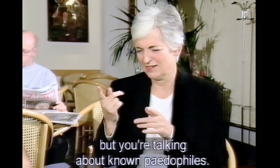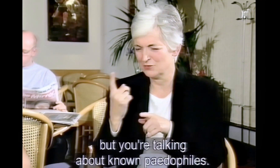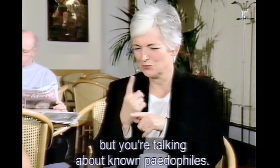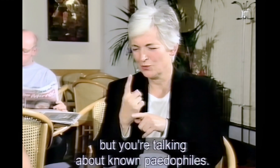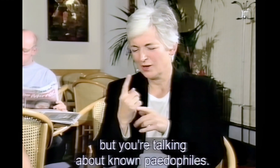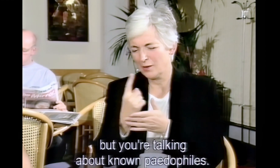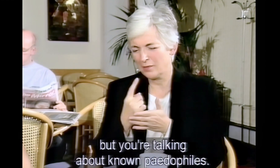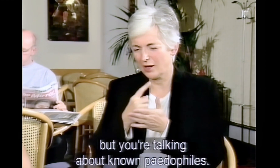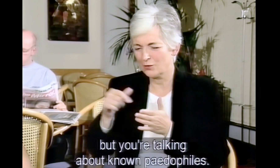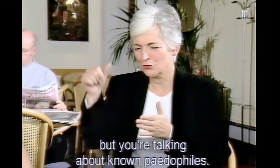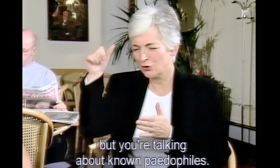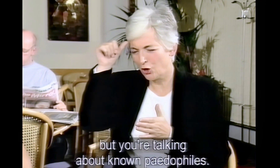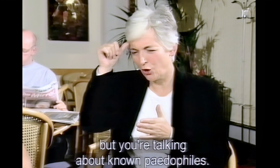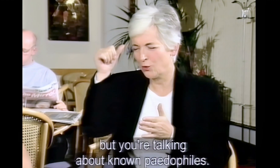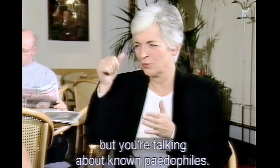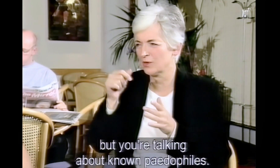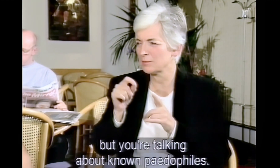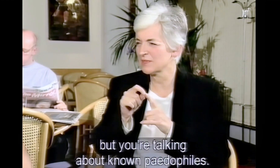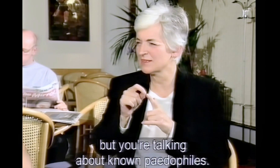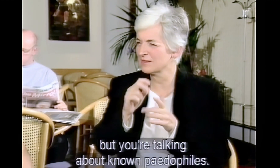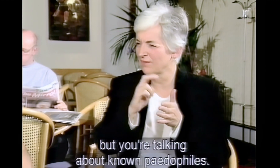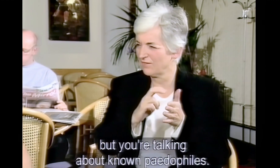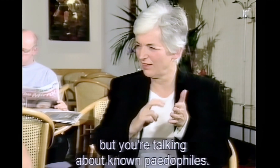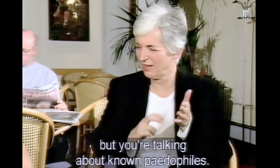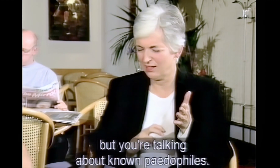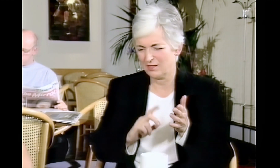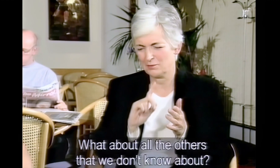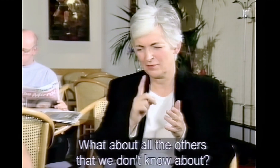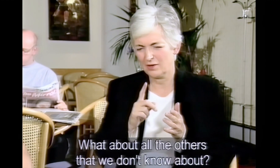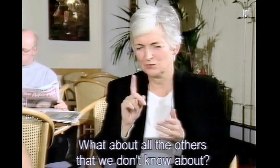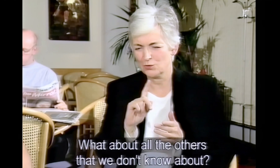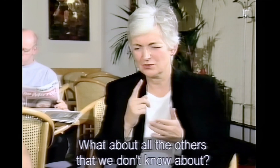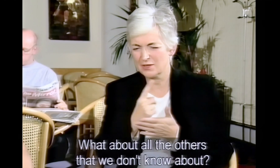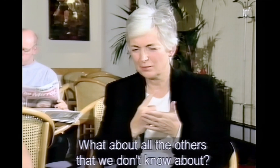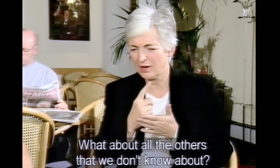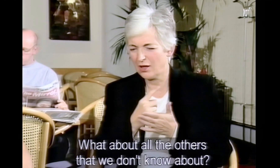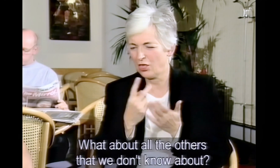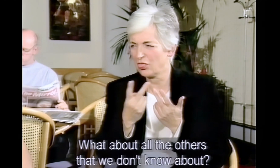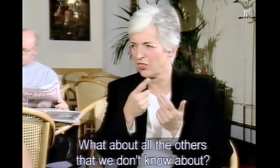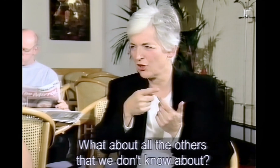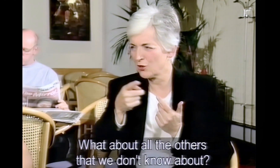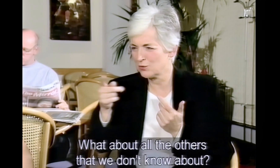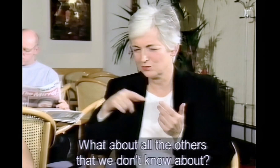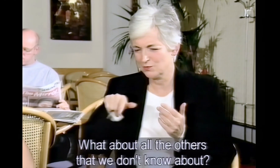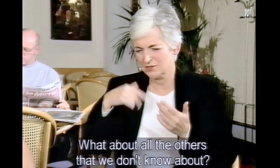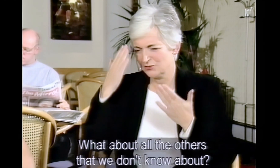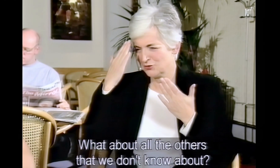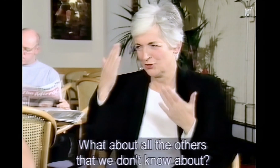known paedophiles. But what about all the others that we don't know about? There are more paedophiles out